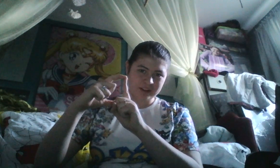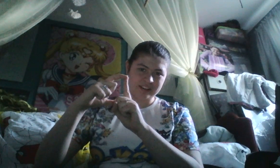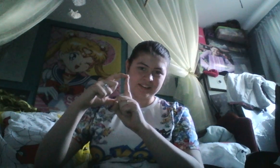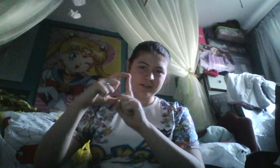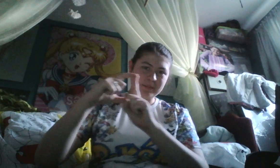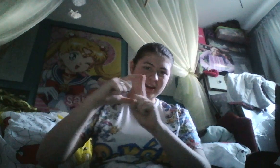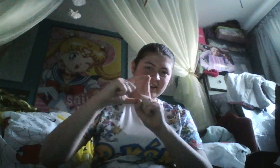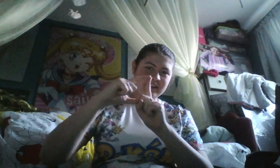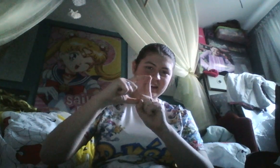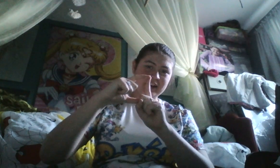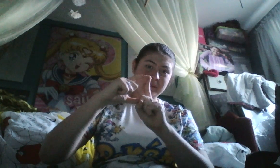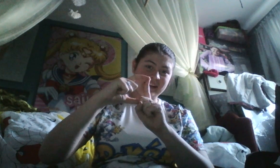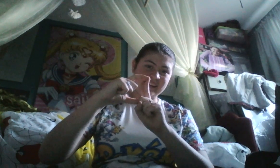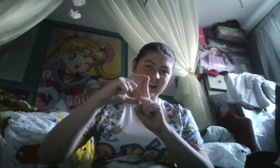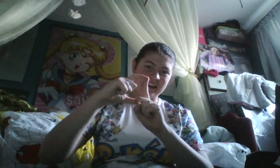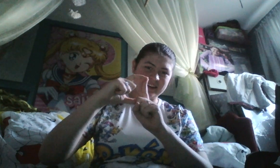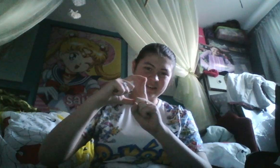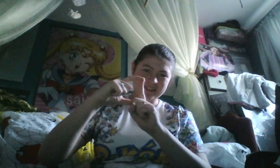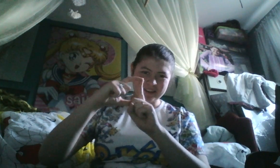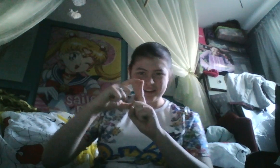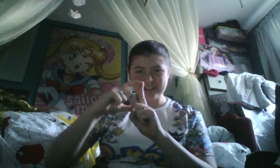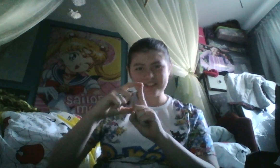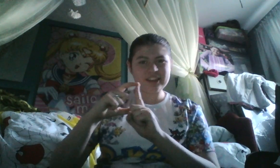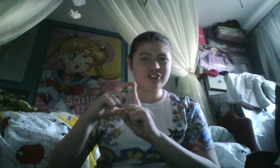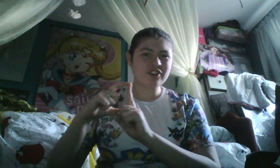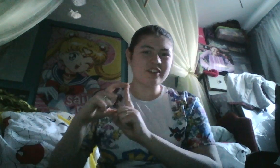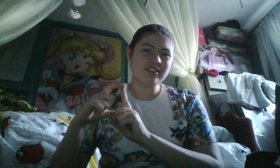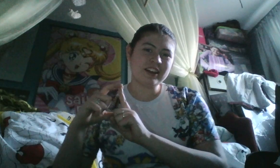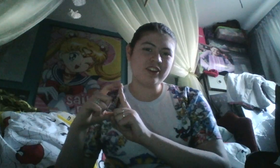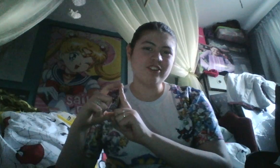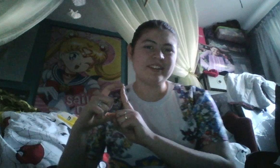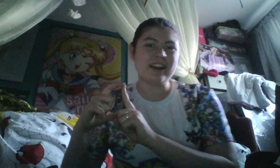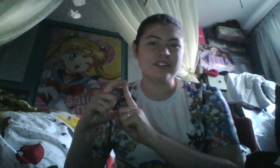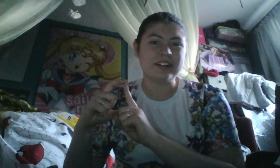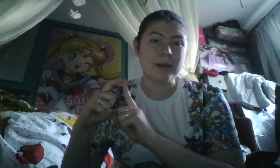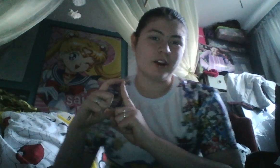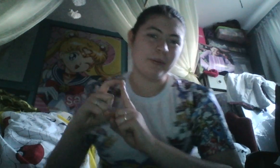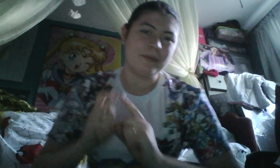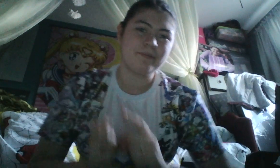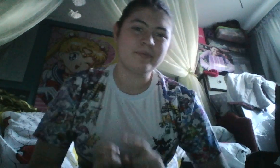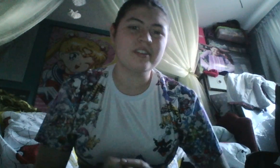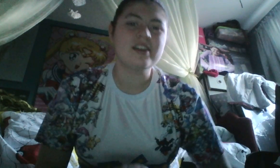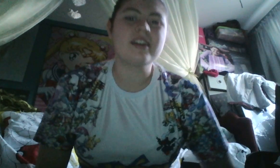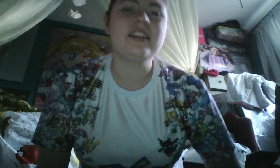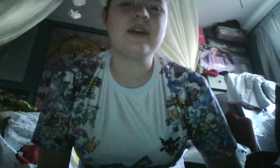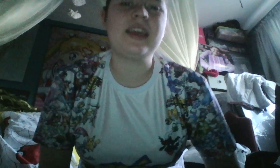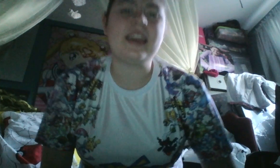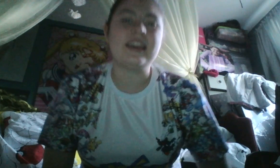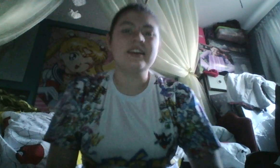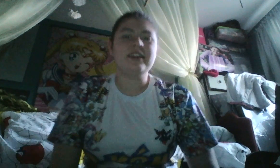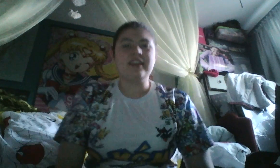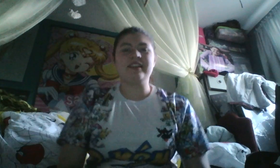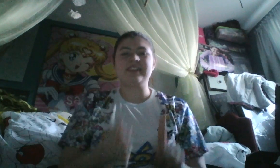You see what I mean? You get uppercase D. Just like you'd write down on a laptop. Now E is the